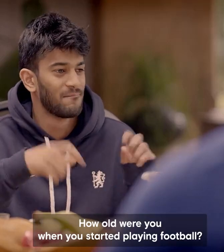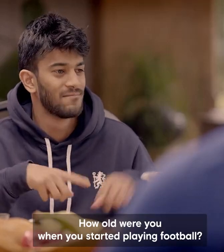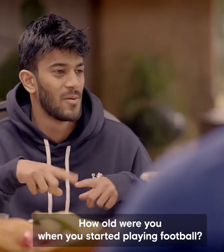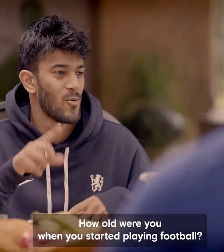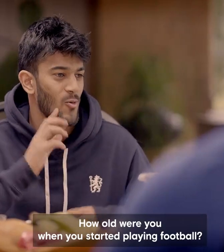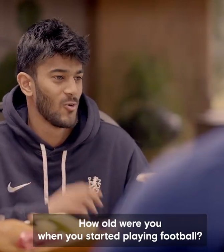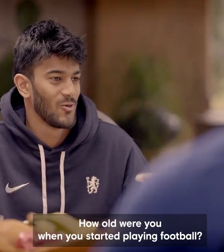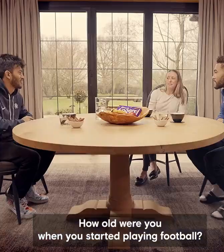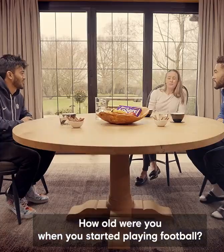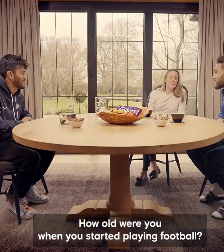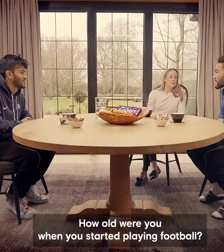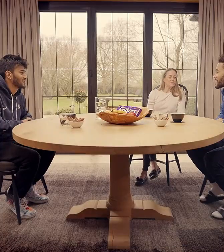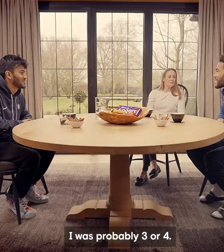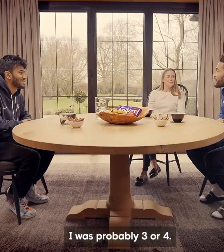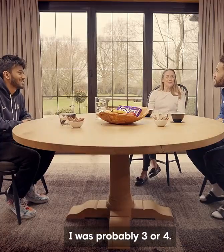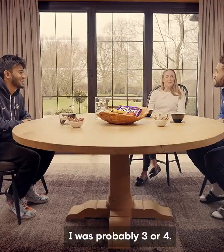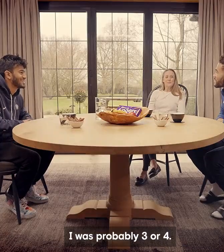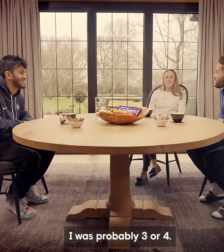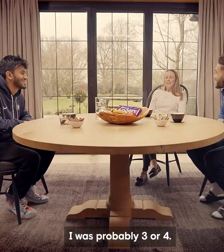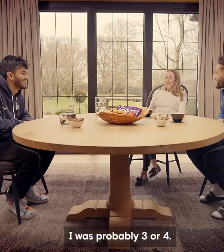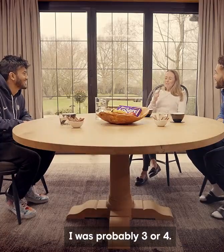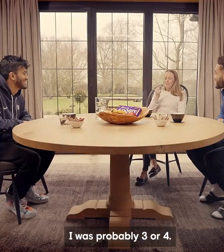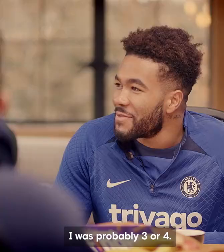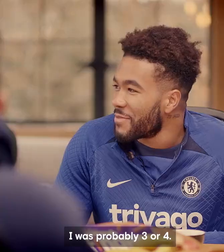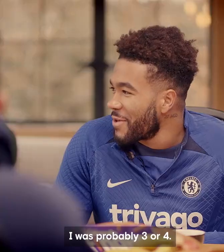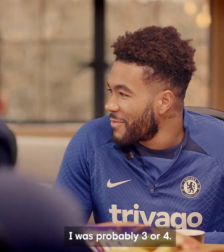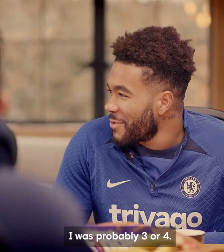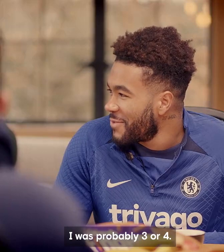old were you when you started playing football? I was probably 3 or 4.